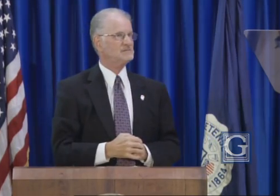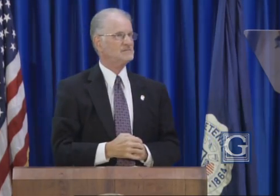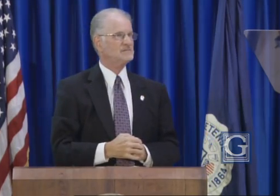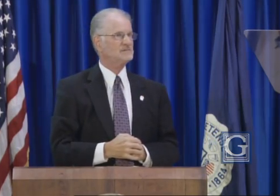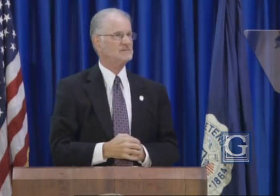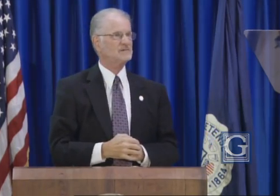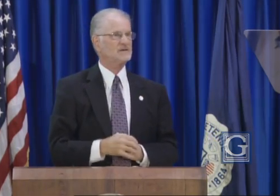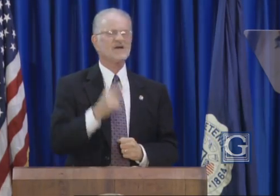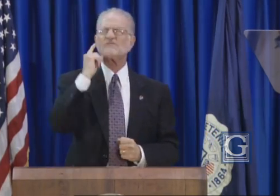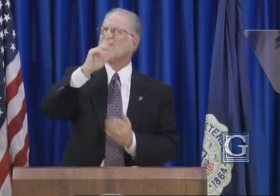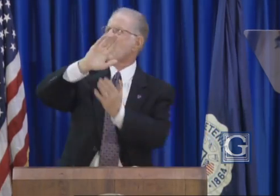your dreams.